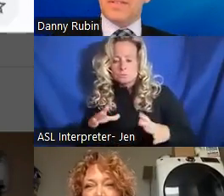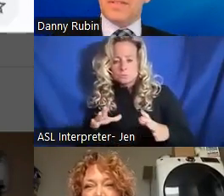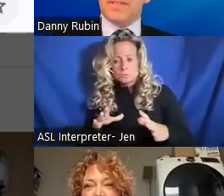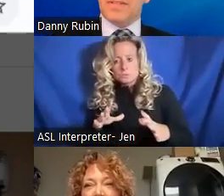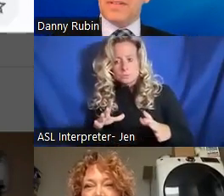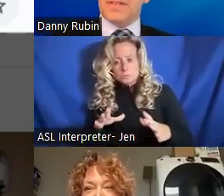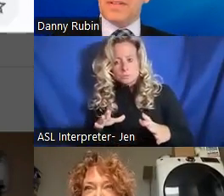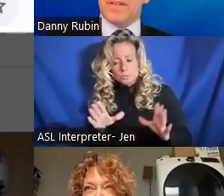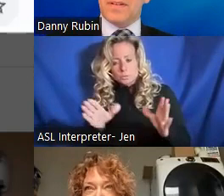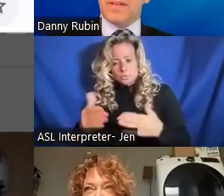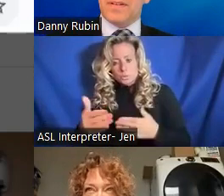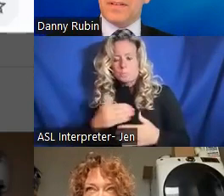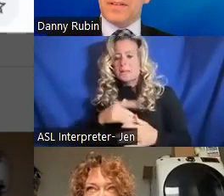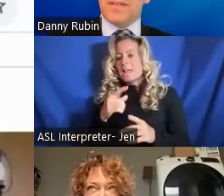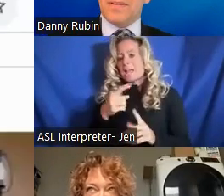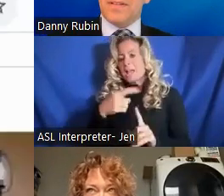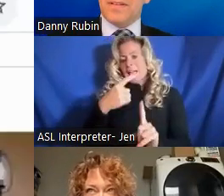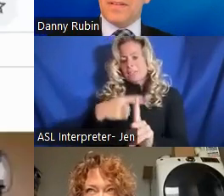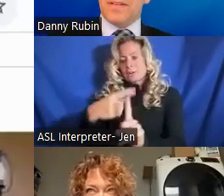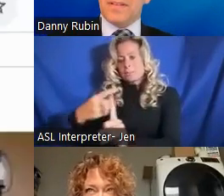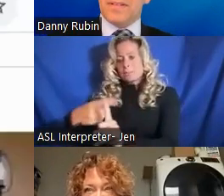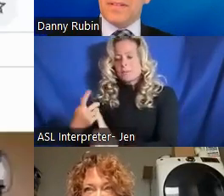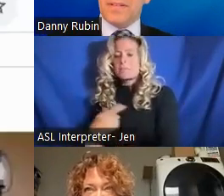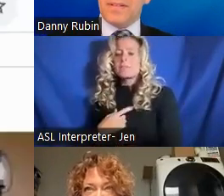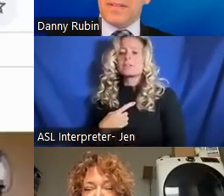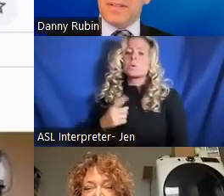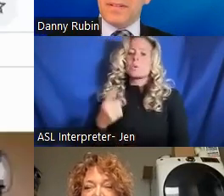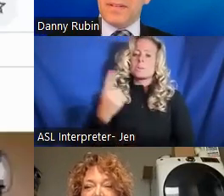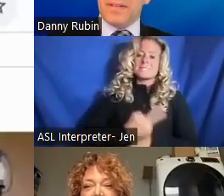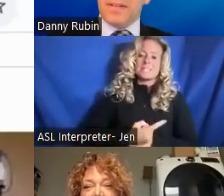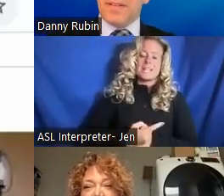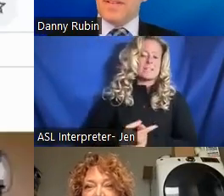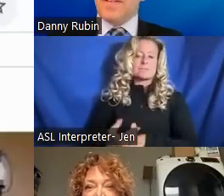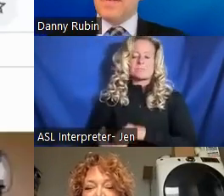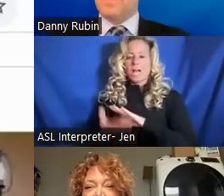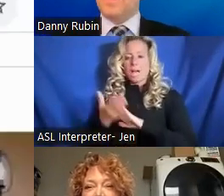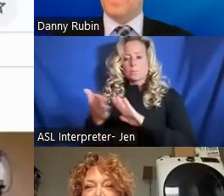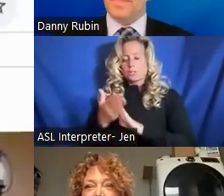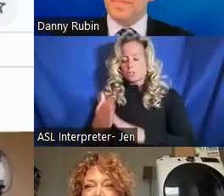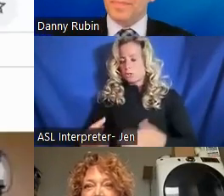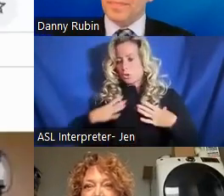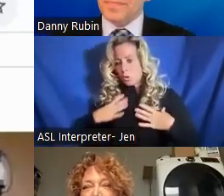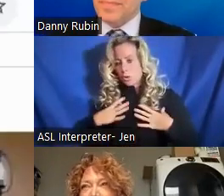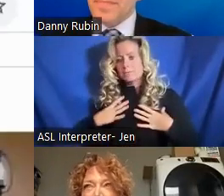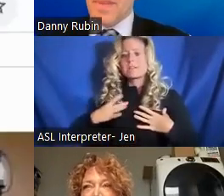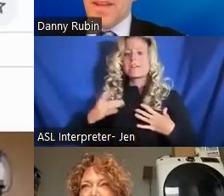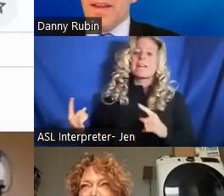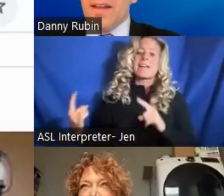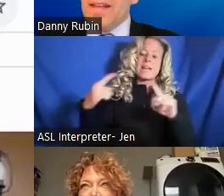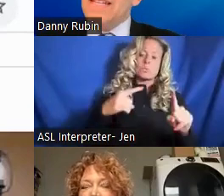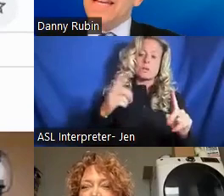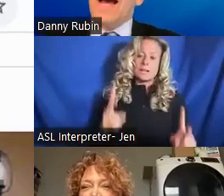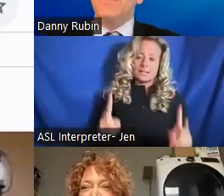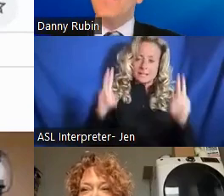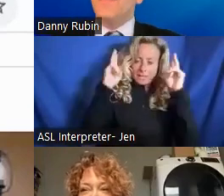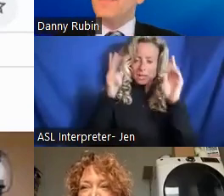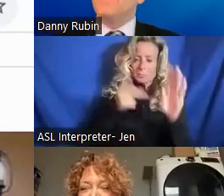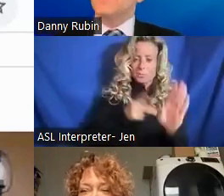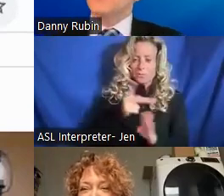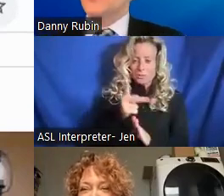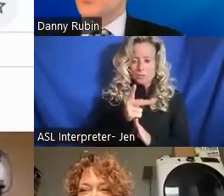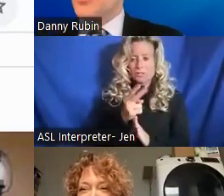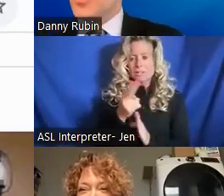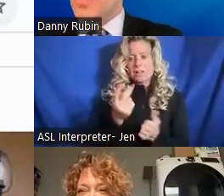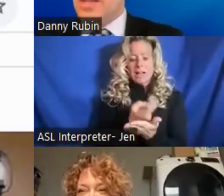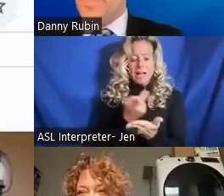their arena every single month, took an entire day off of operations, and just cut a professional hockey team's hair. See, I love